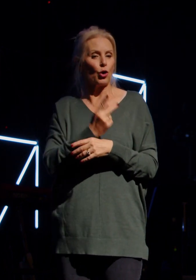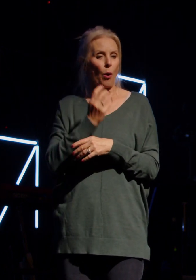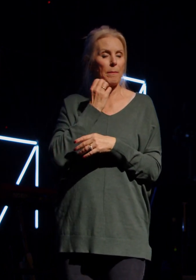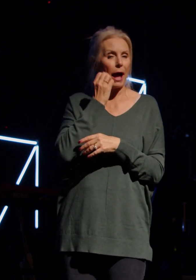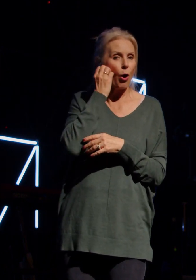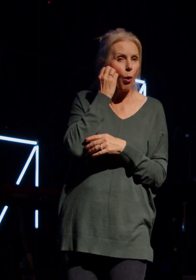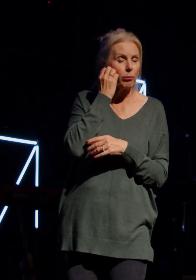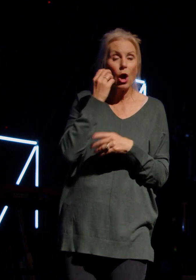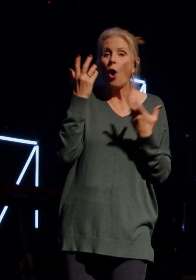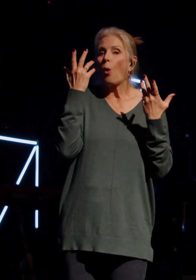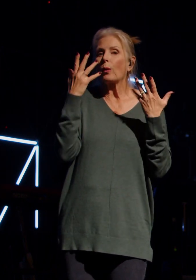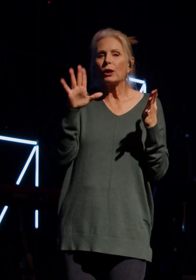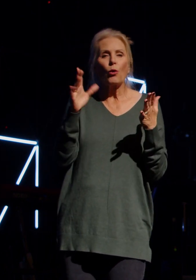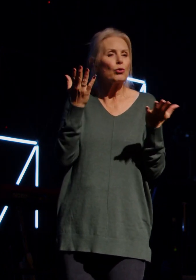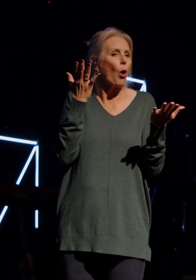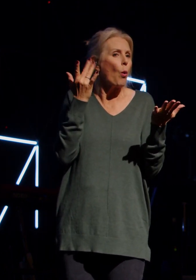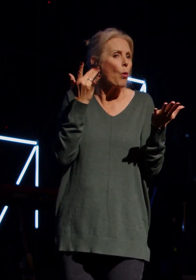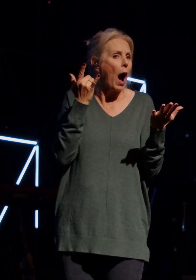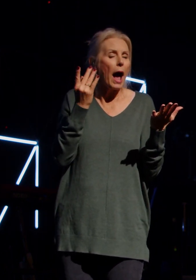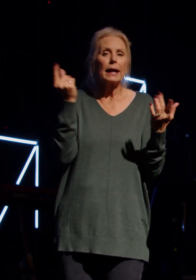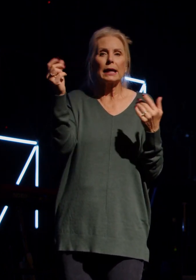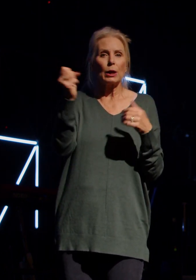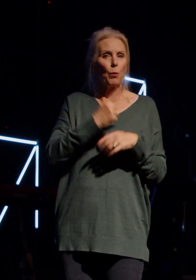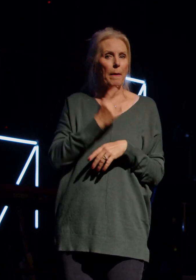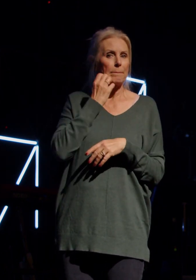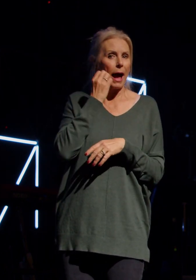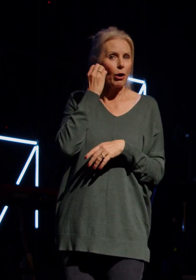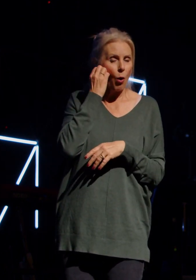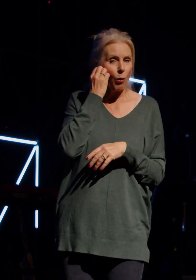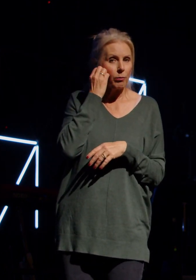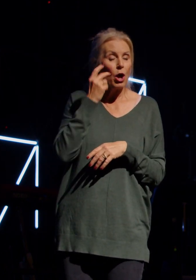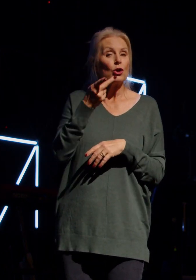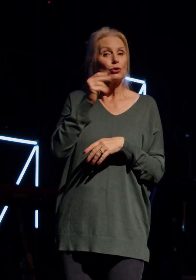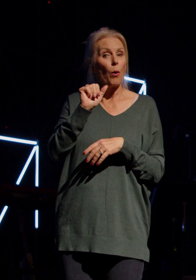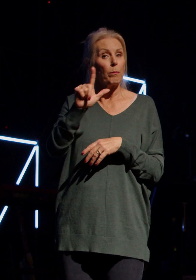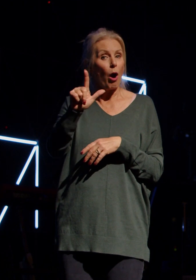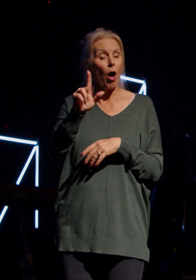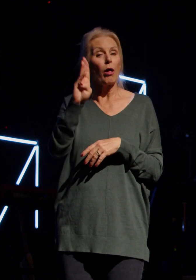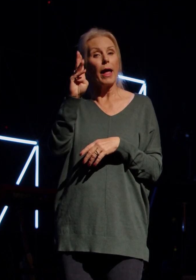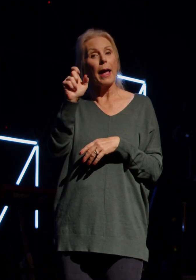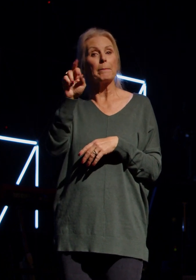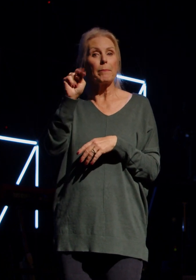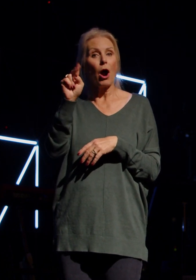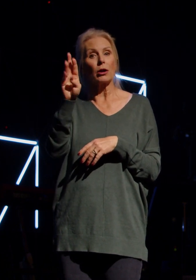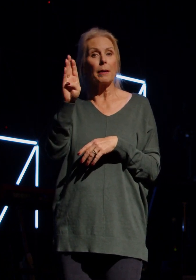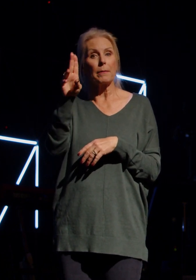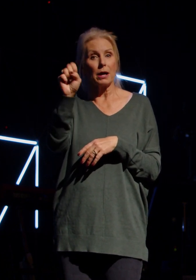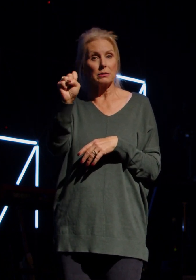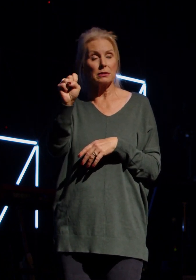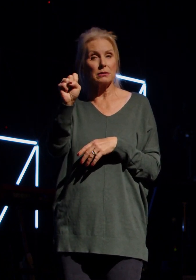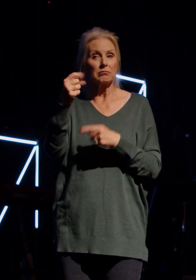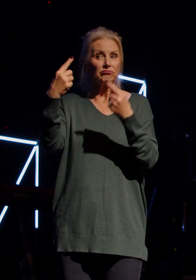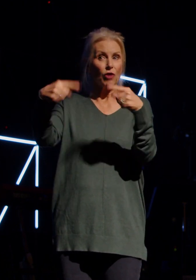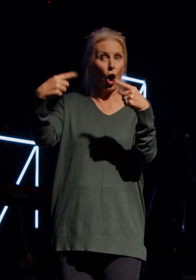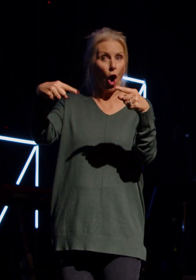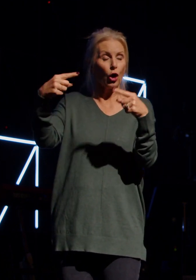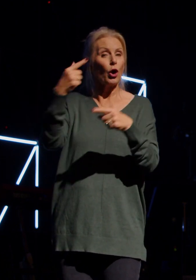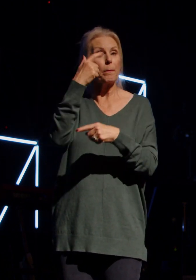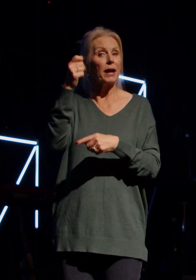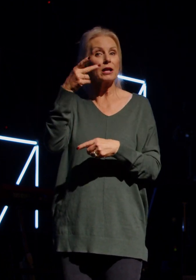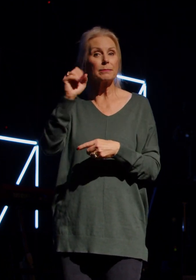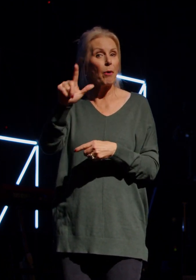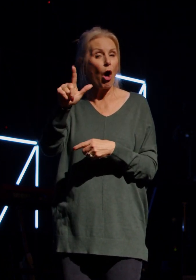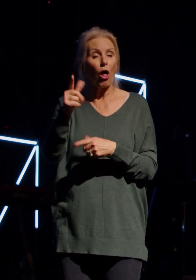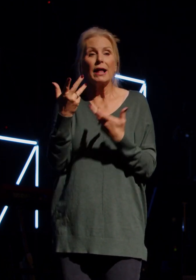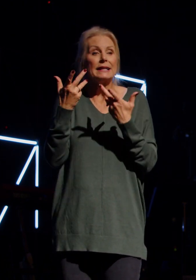missed Mary, was a little homesick, but he went home. Paul and Barnabas got into an argument because Paul didn't want to bring